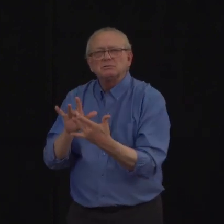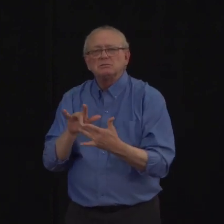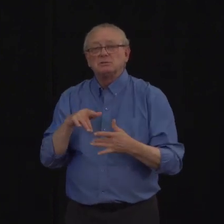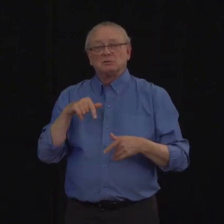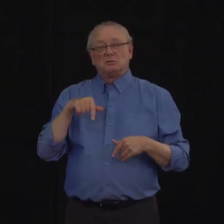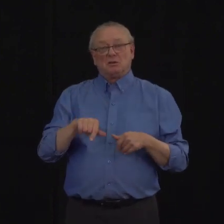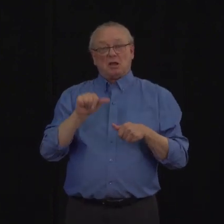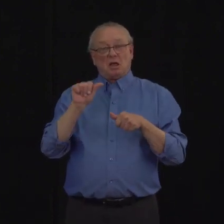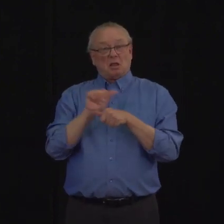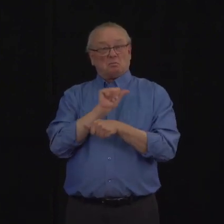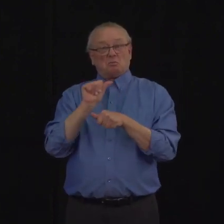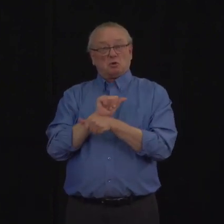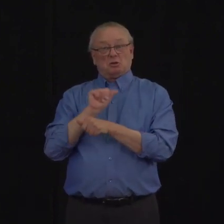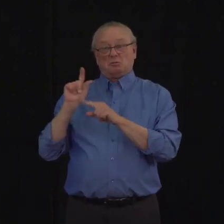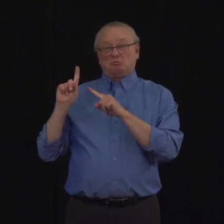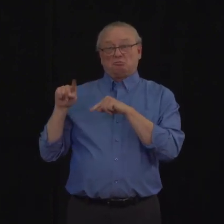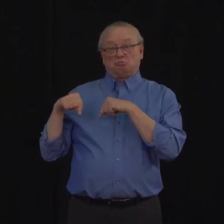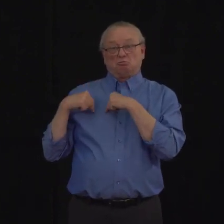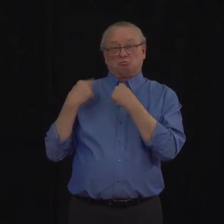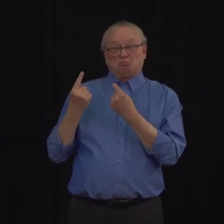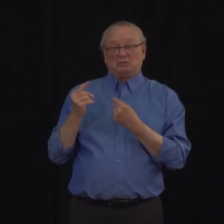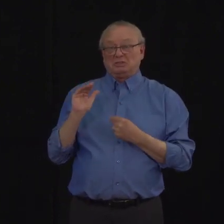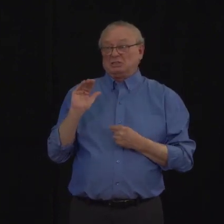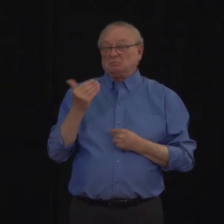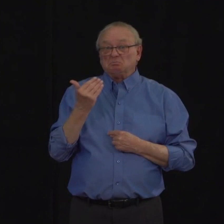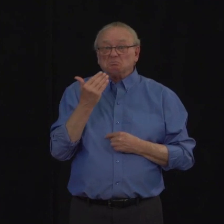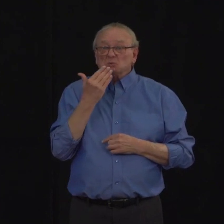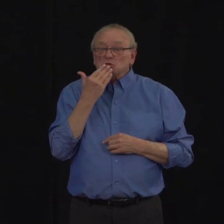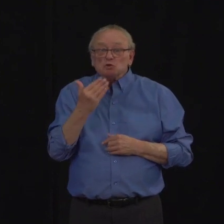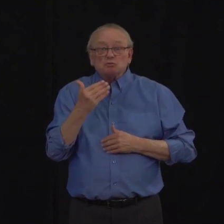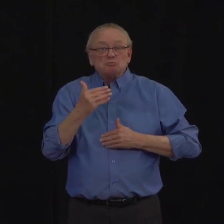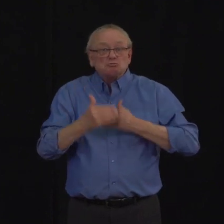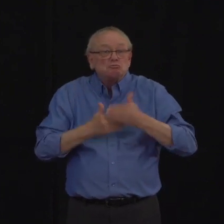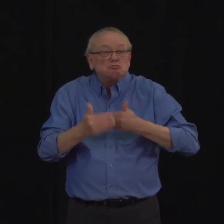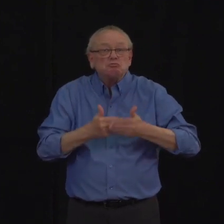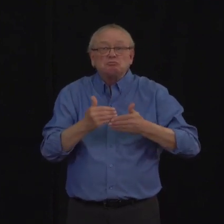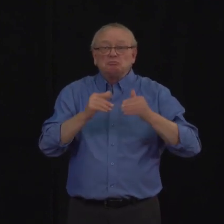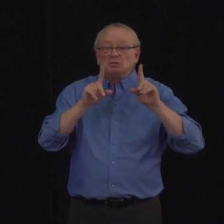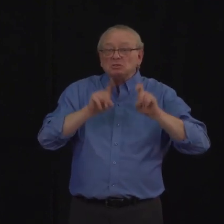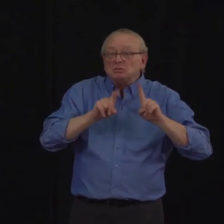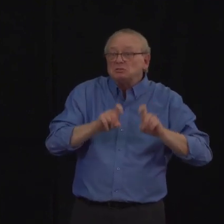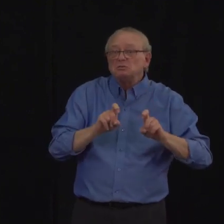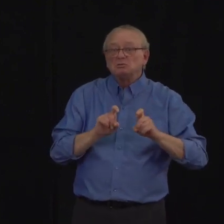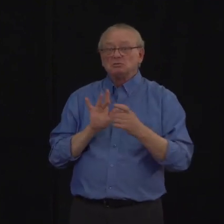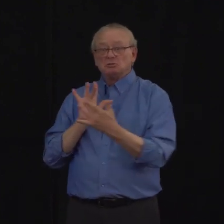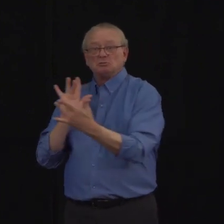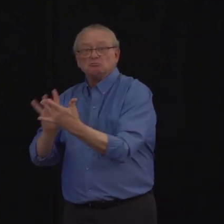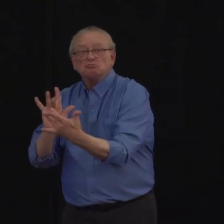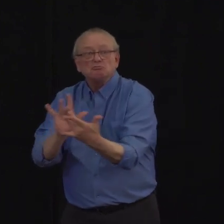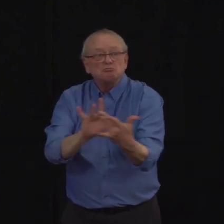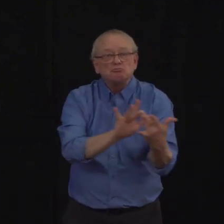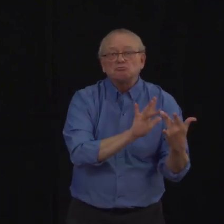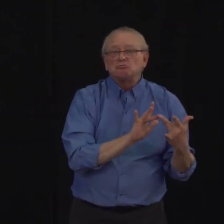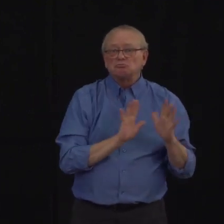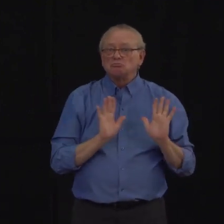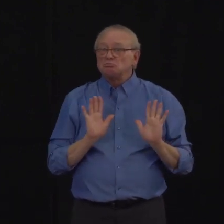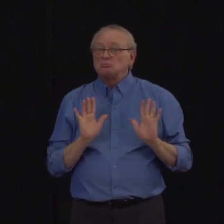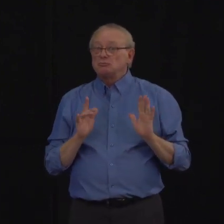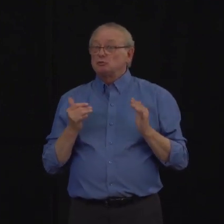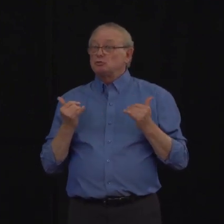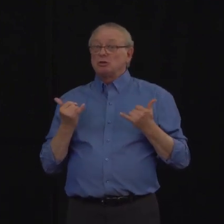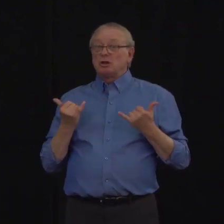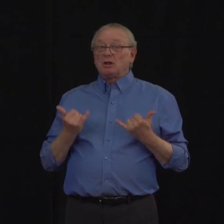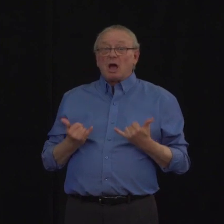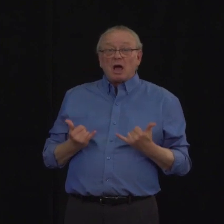in terms of numbers and capacity. I was just wondering if we could get an update on how well we're testing now, or are we still at some of those higher capacities, as well as the